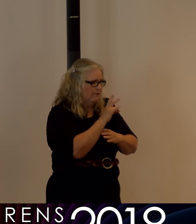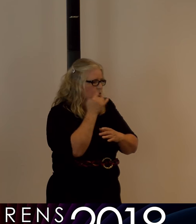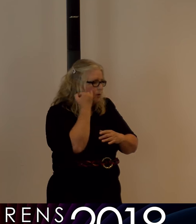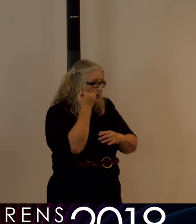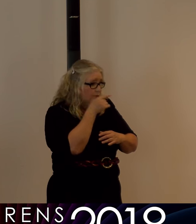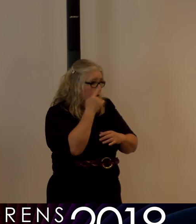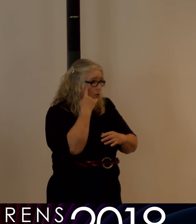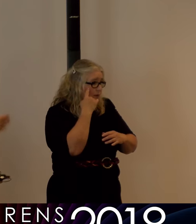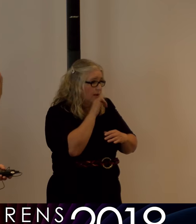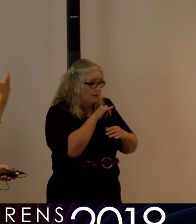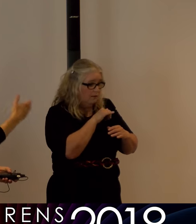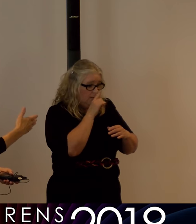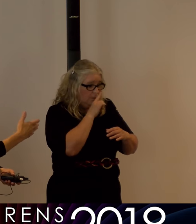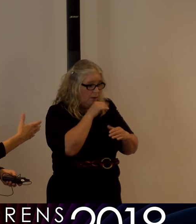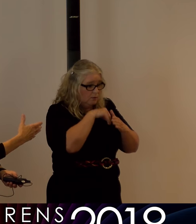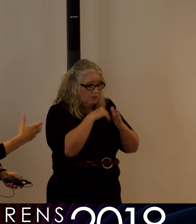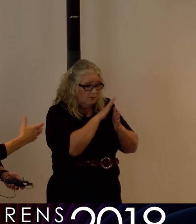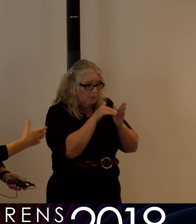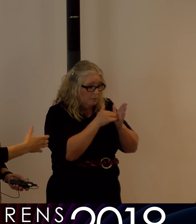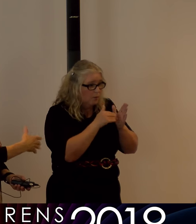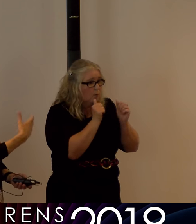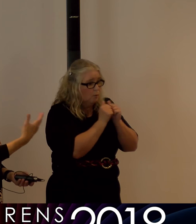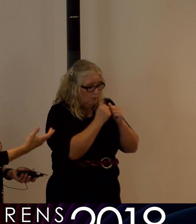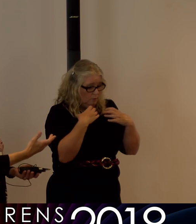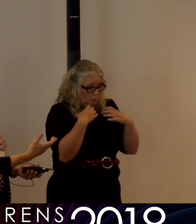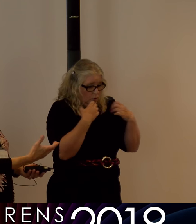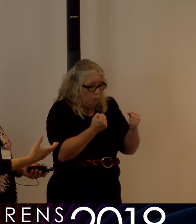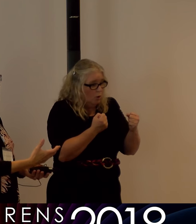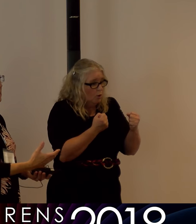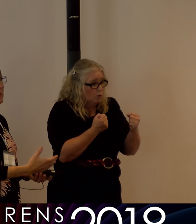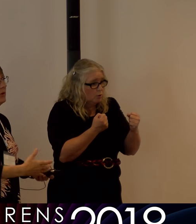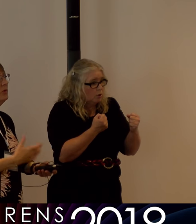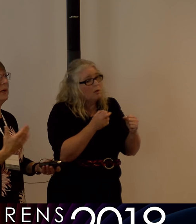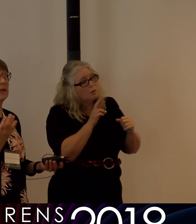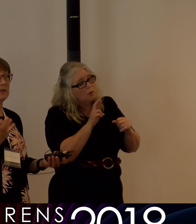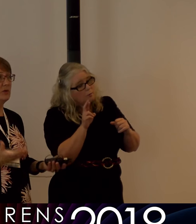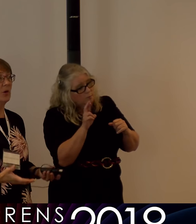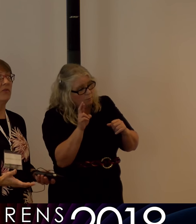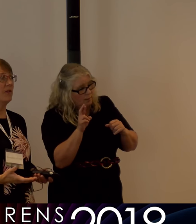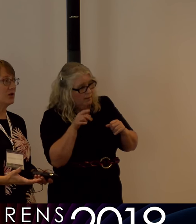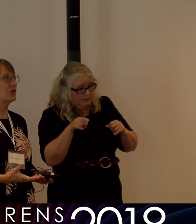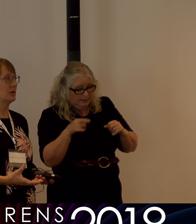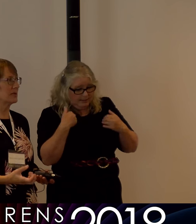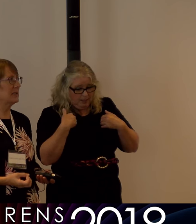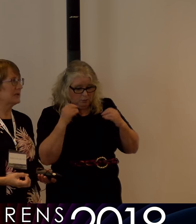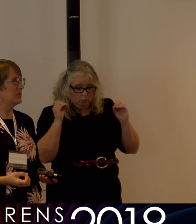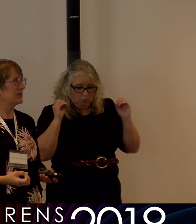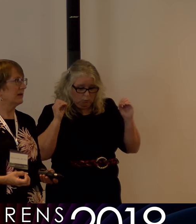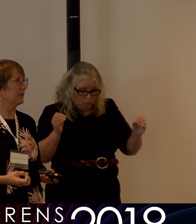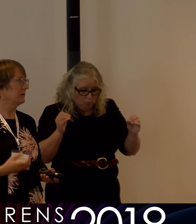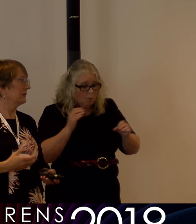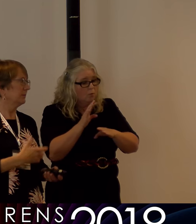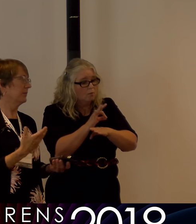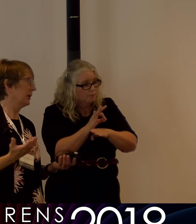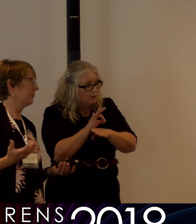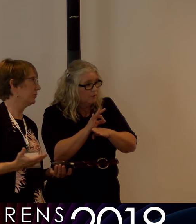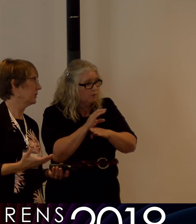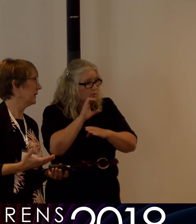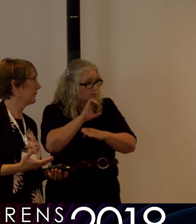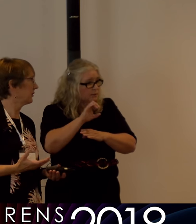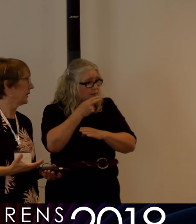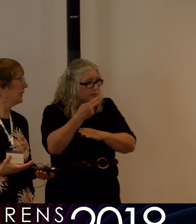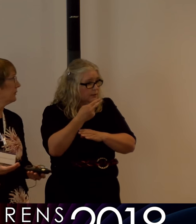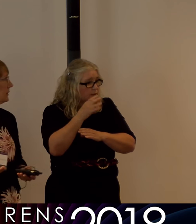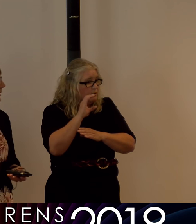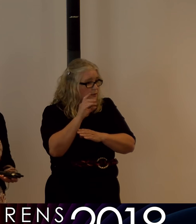person with CHARGE syndrome, the one on the right would be equivalent to someone who has no functional CHD7, but probably